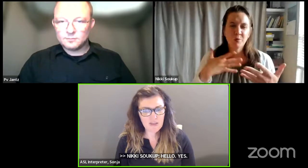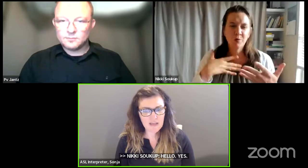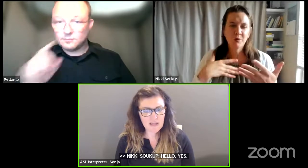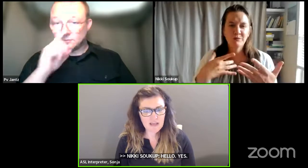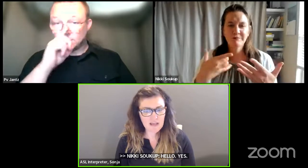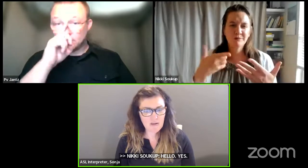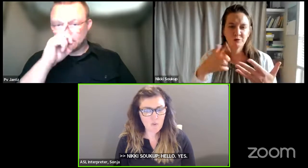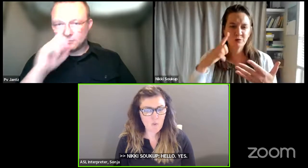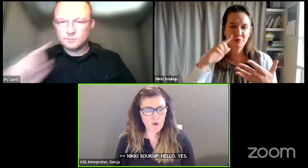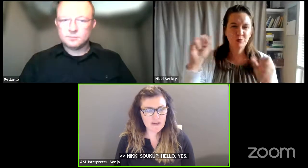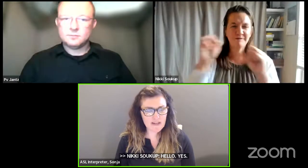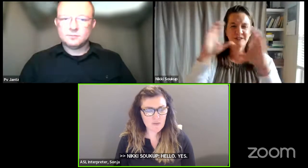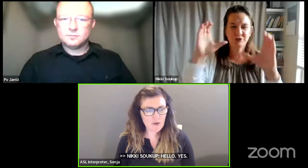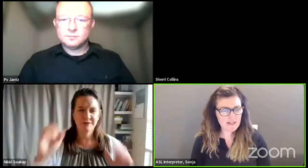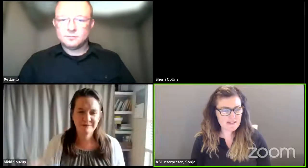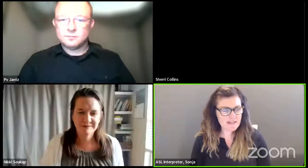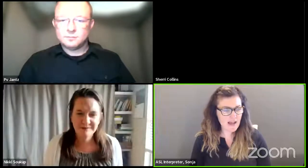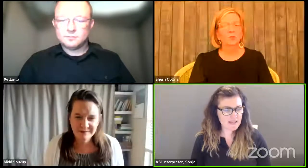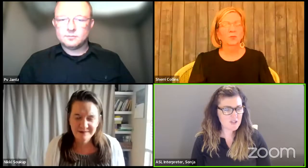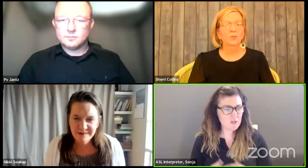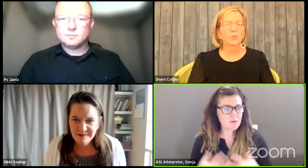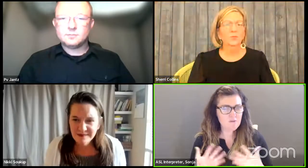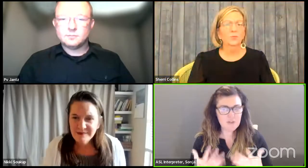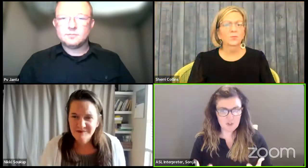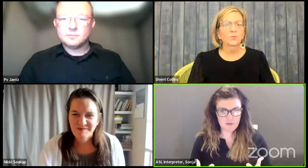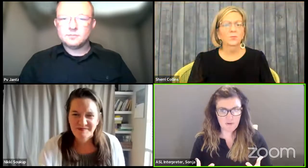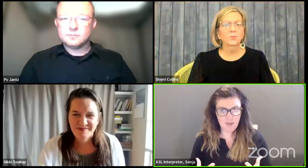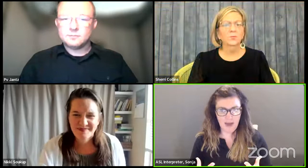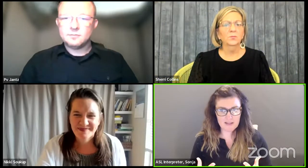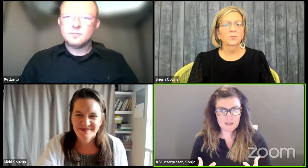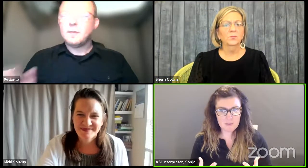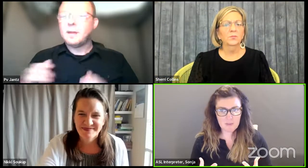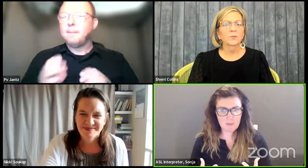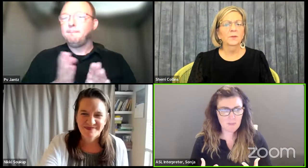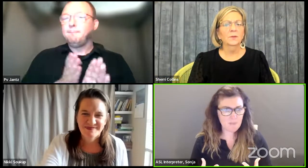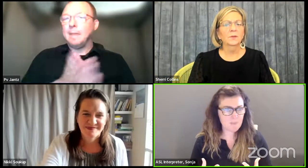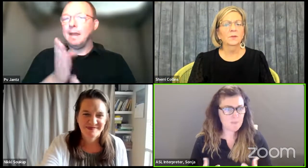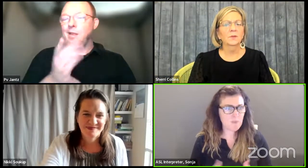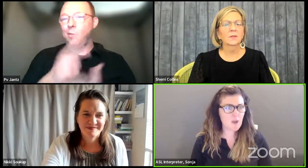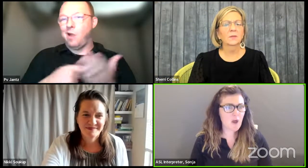I'm thinking, what exactly do you envision for that?